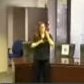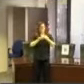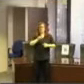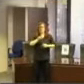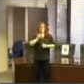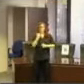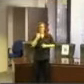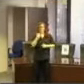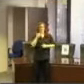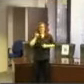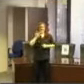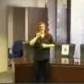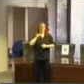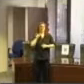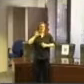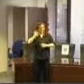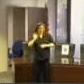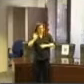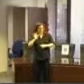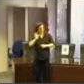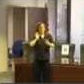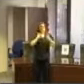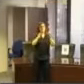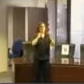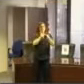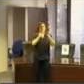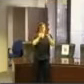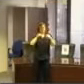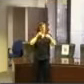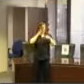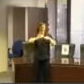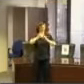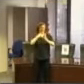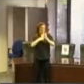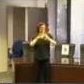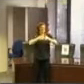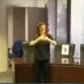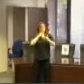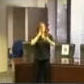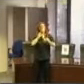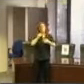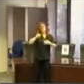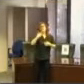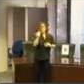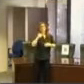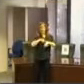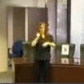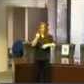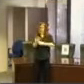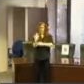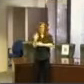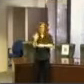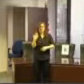111829. The public comment hearing for these rules will be held on September 15th at 11 a.m. This will also be